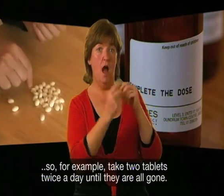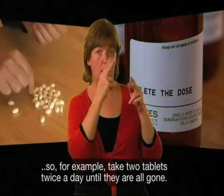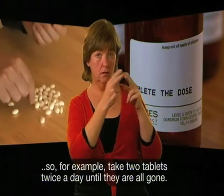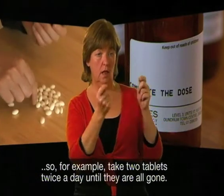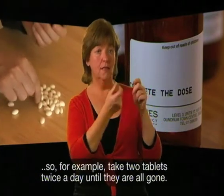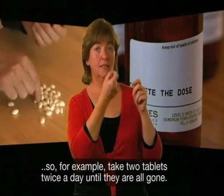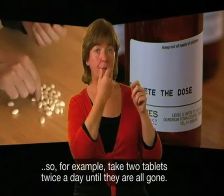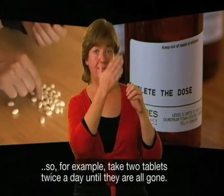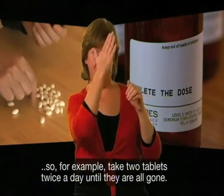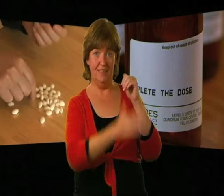gone.